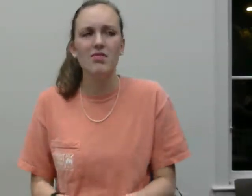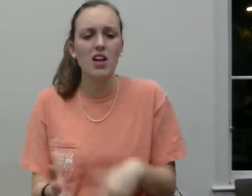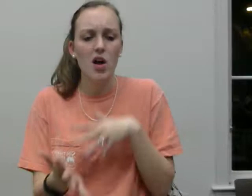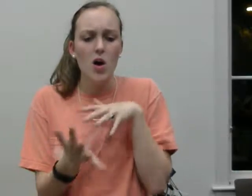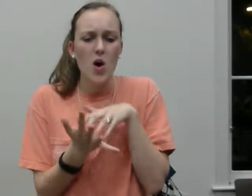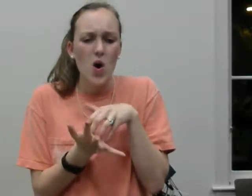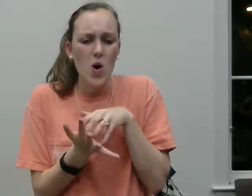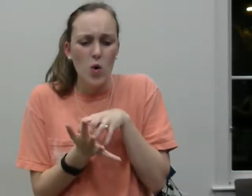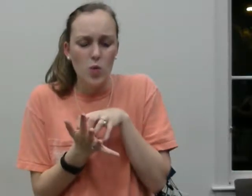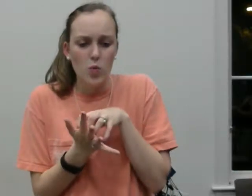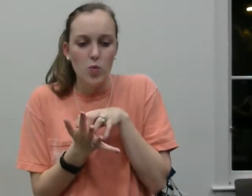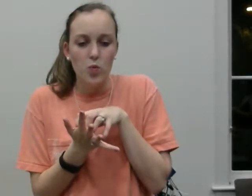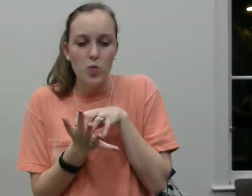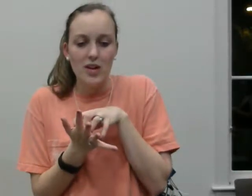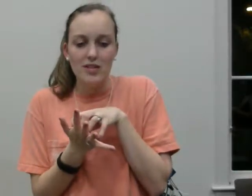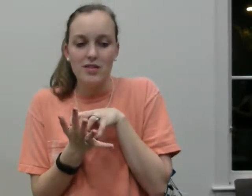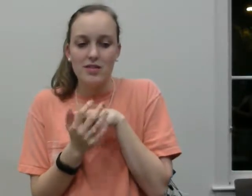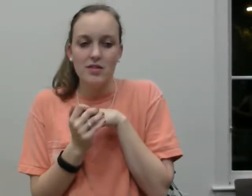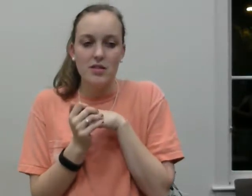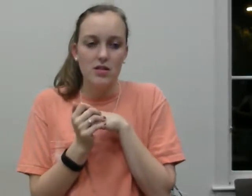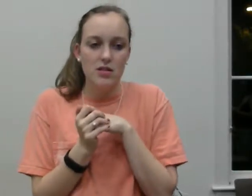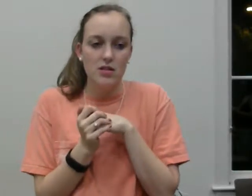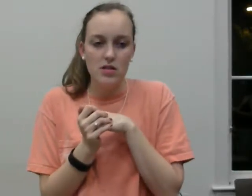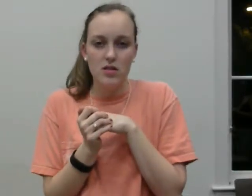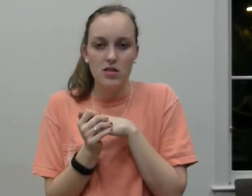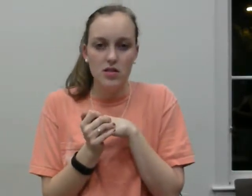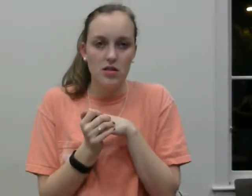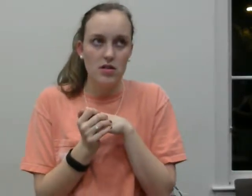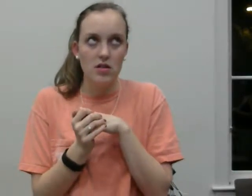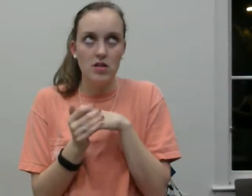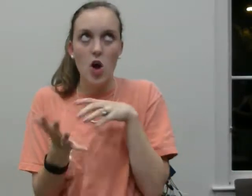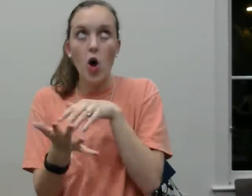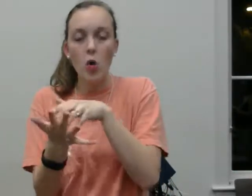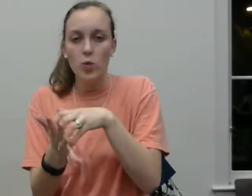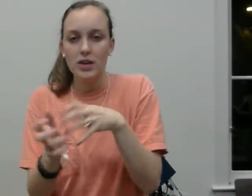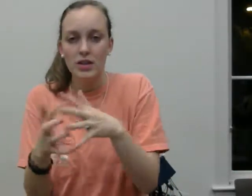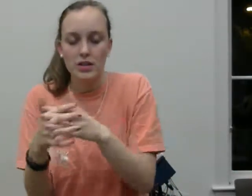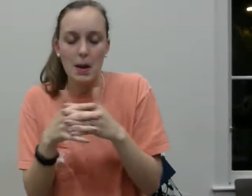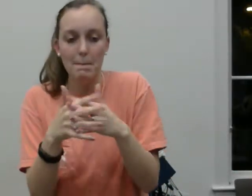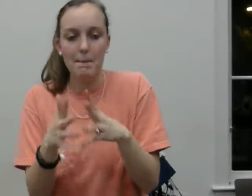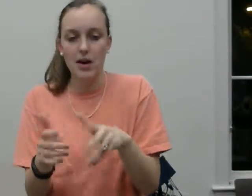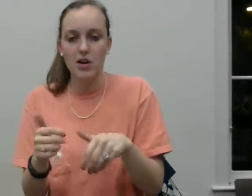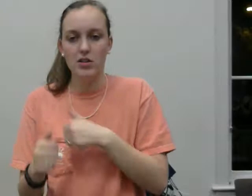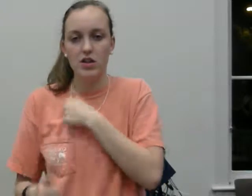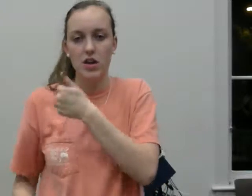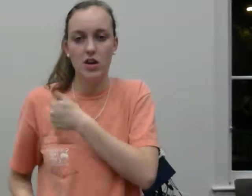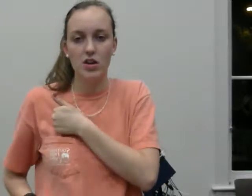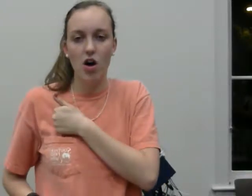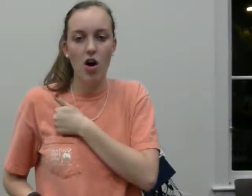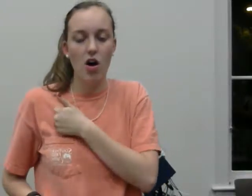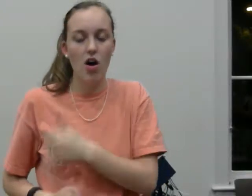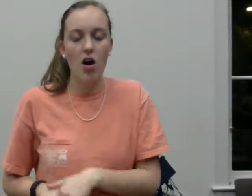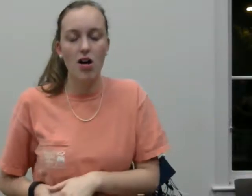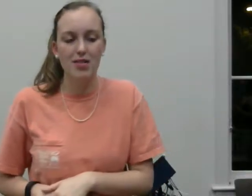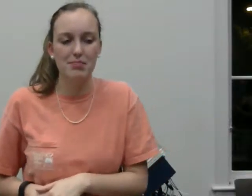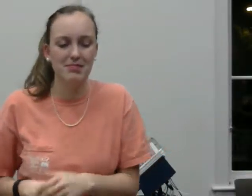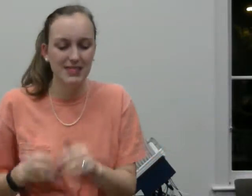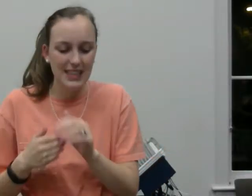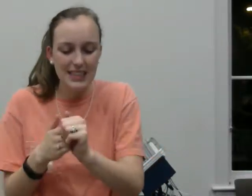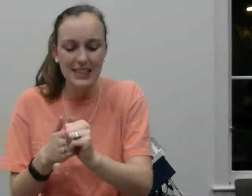led to a number of their defeats? They had the passion. The American Army had the passion. They had the leadership. But their lack of